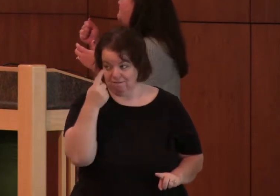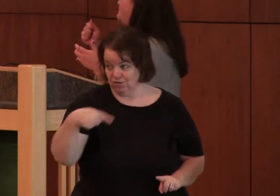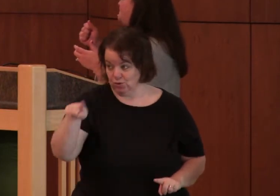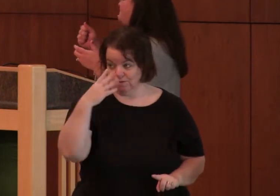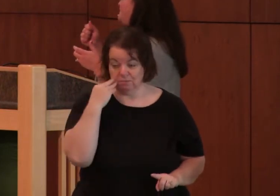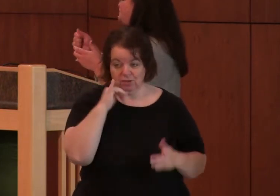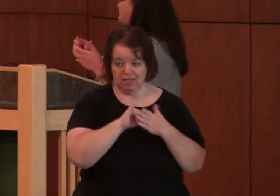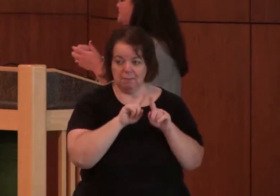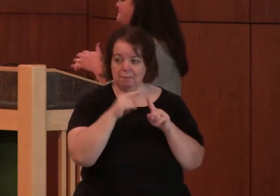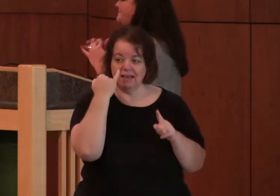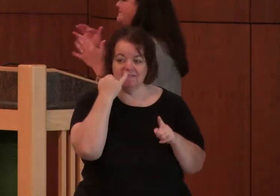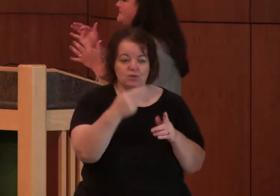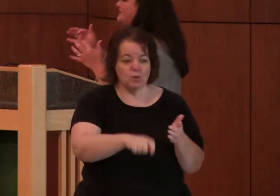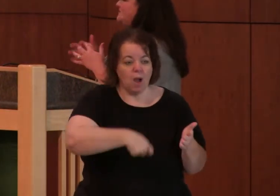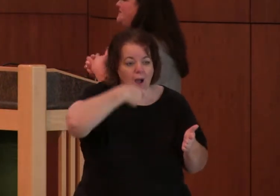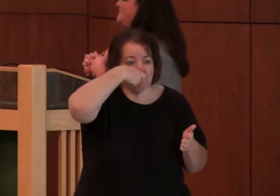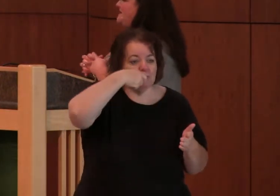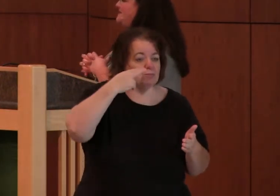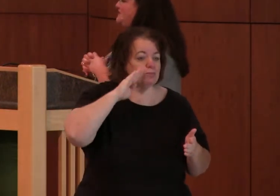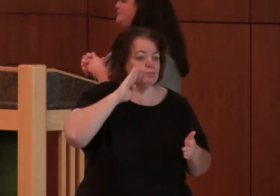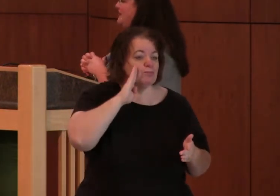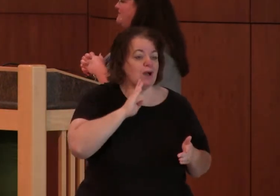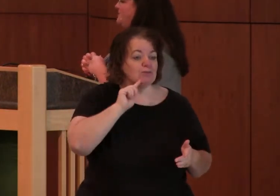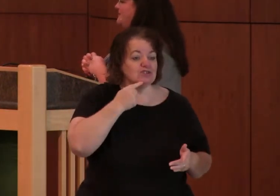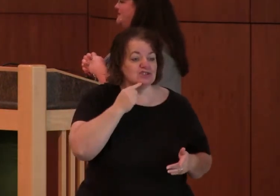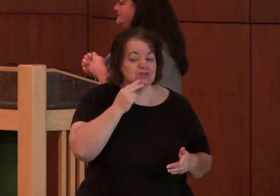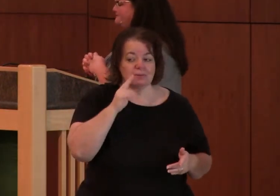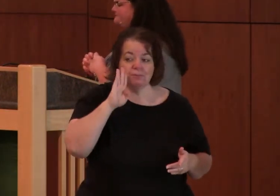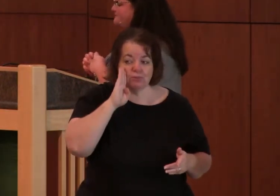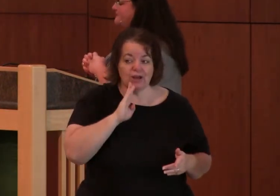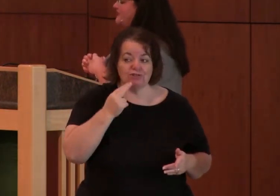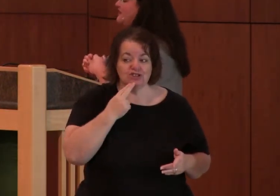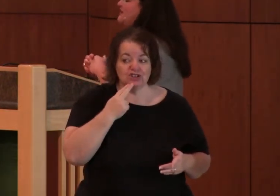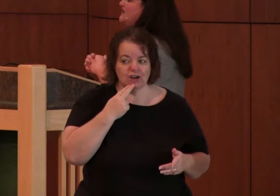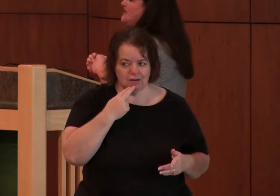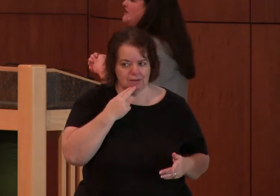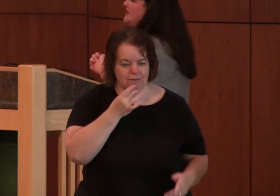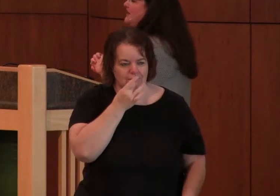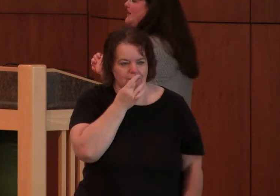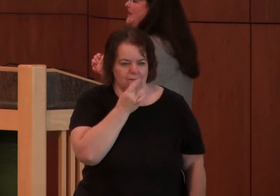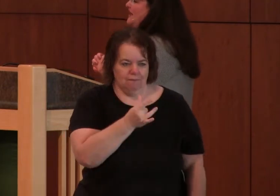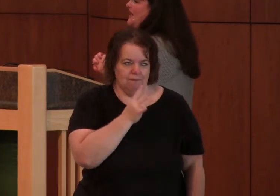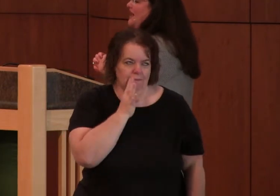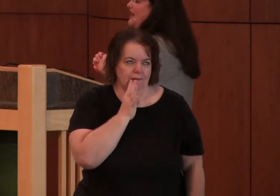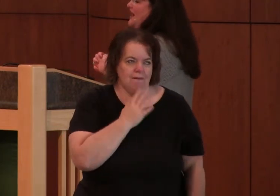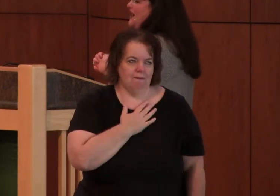take a spoonful of brown sugar, it's one of the best things you will ever eat.